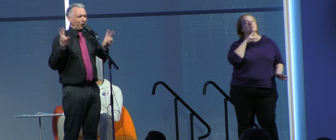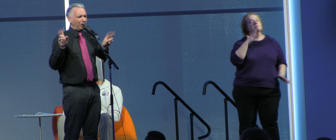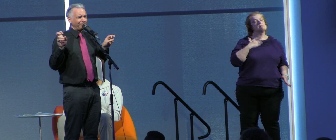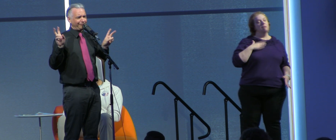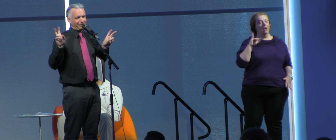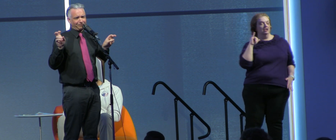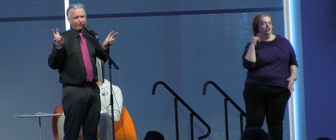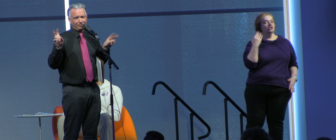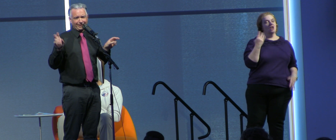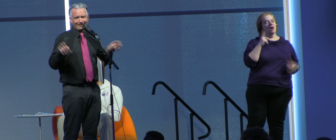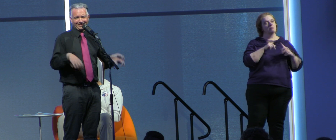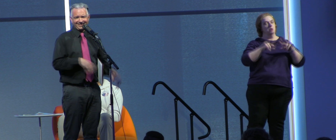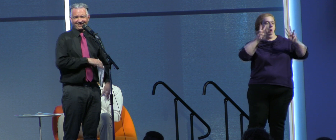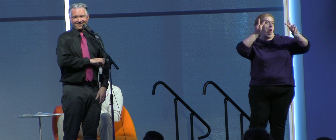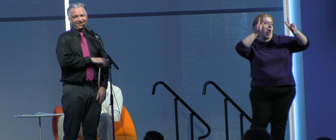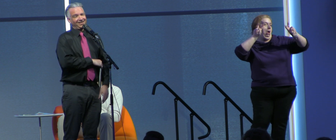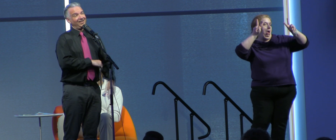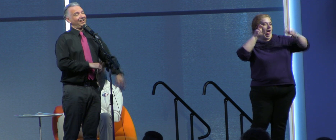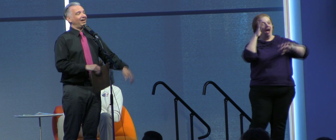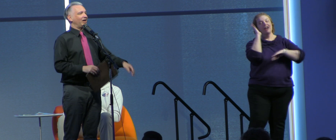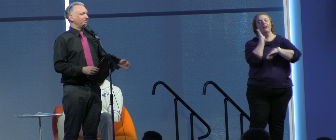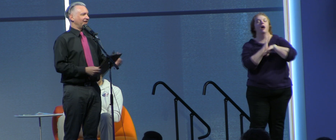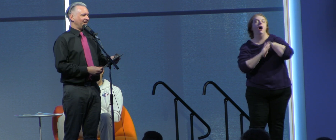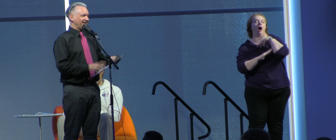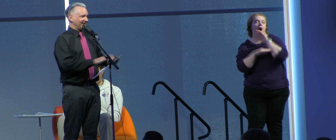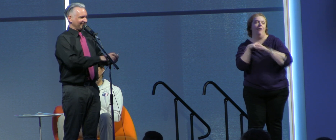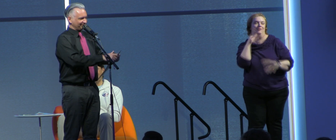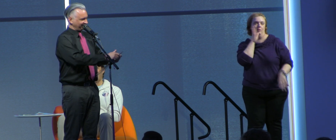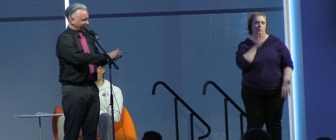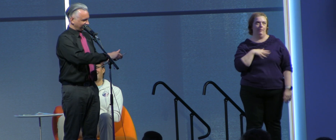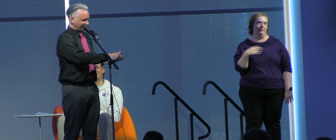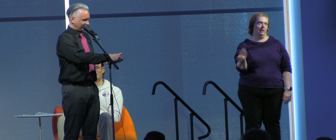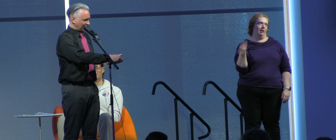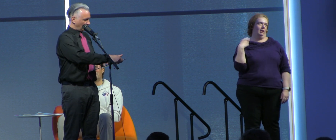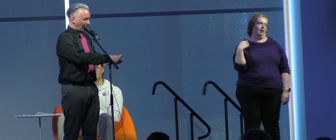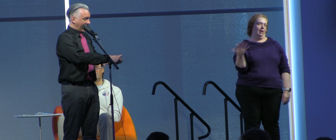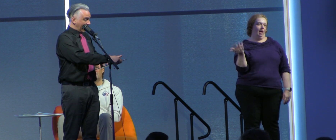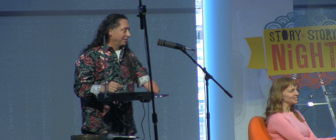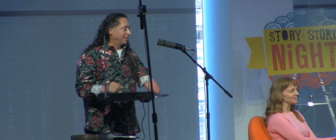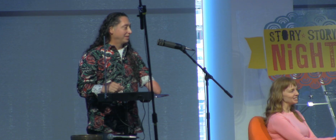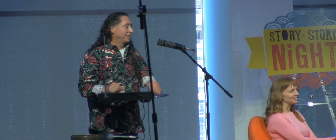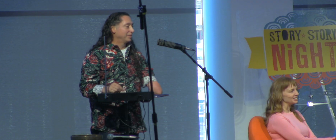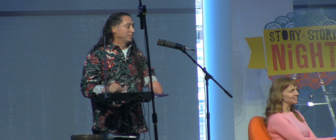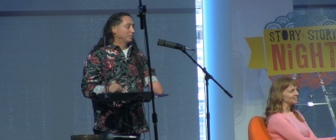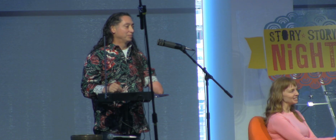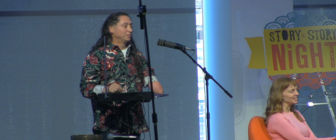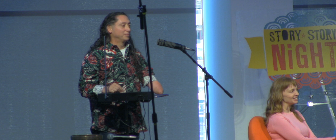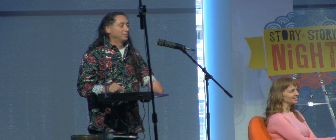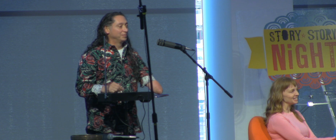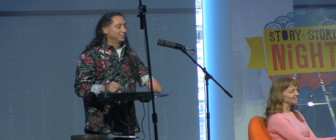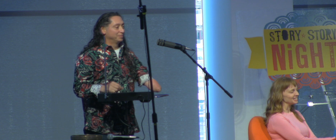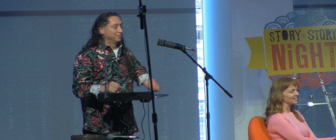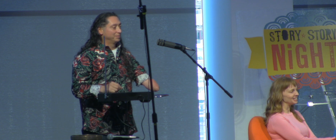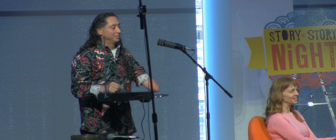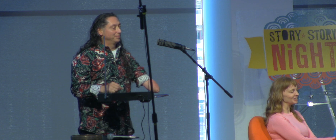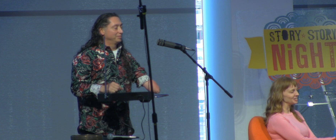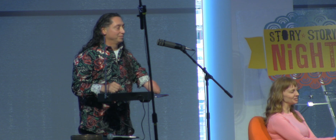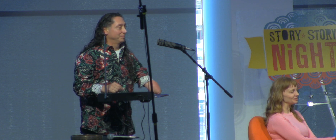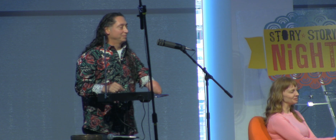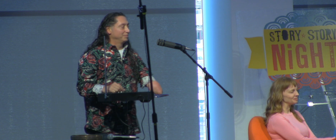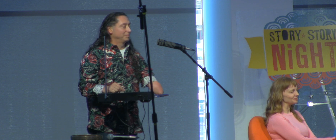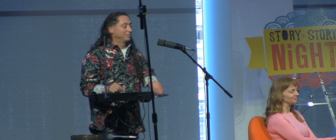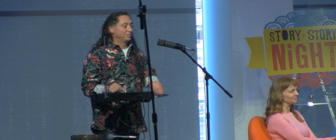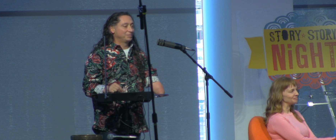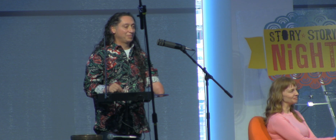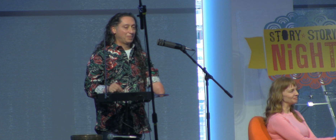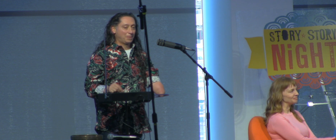to comfort women? I mean, wow. I knew we had a lot